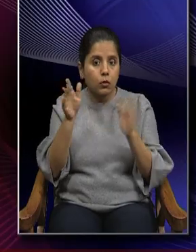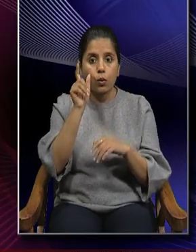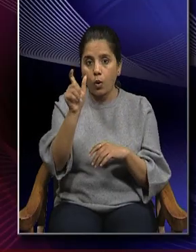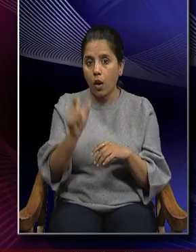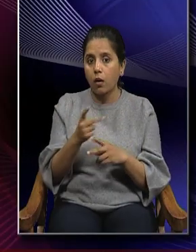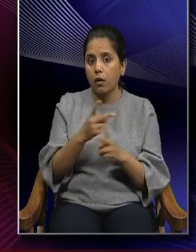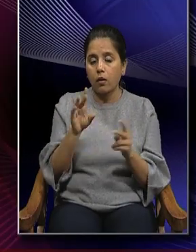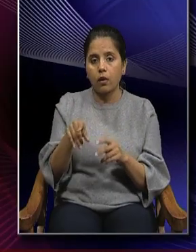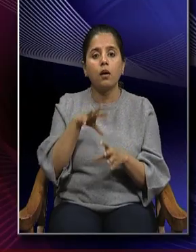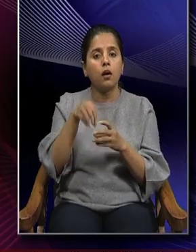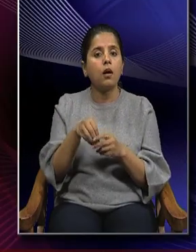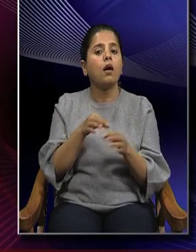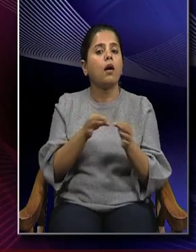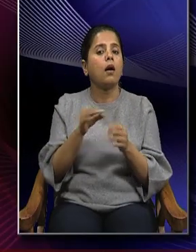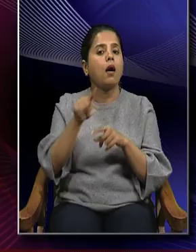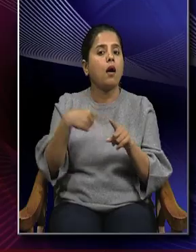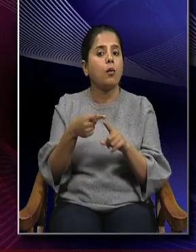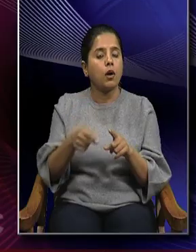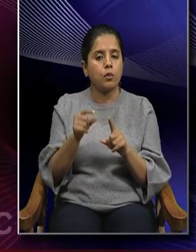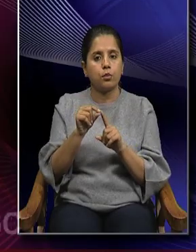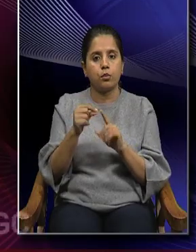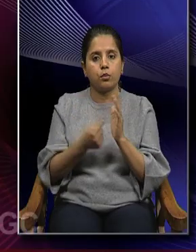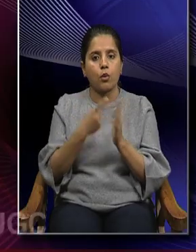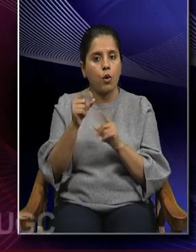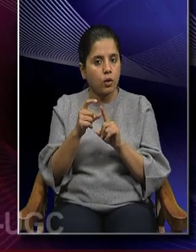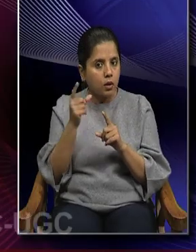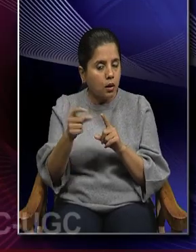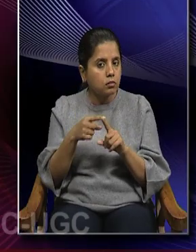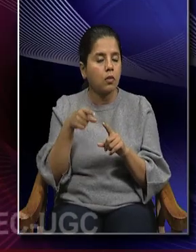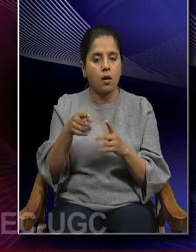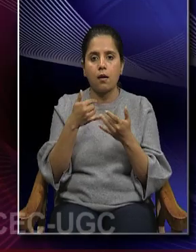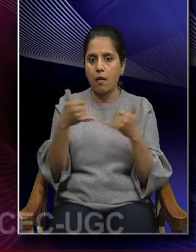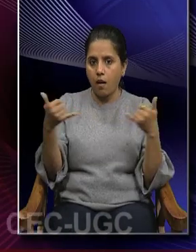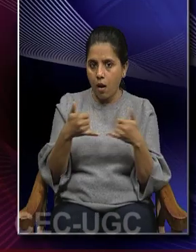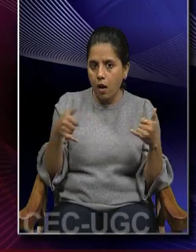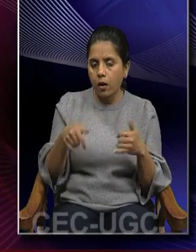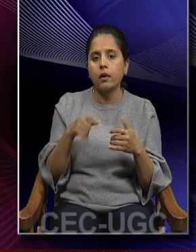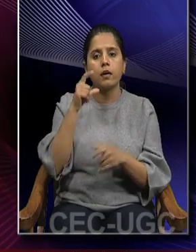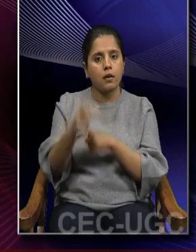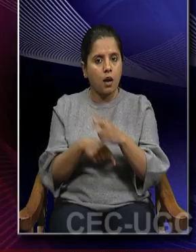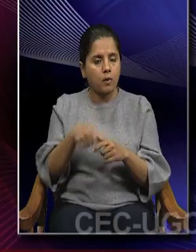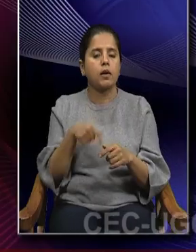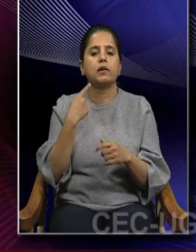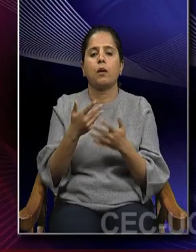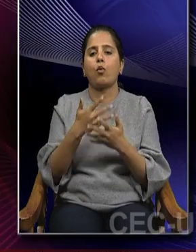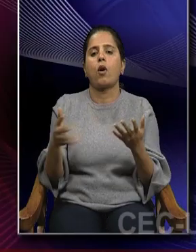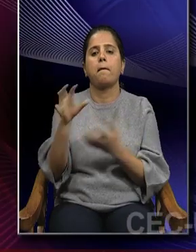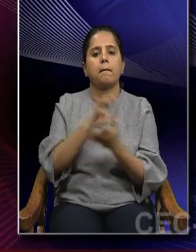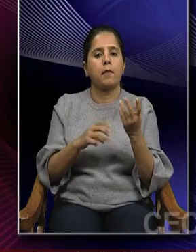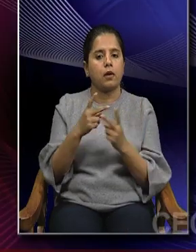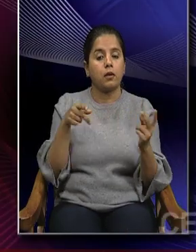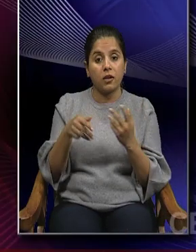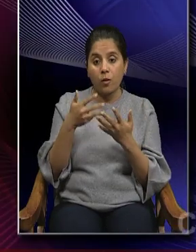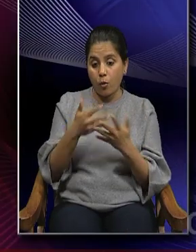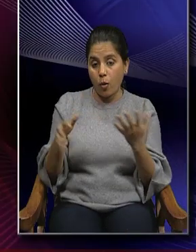for indicating about the product lines and items of a company, and that is why we call it product mix. So, product